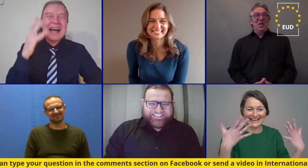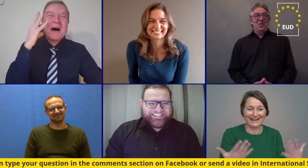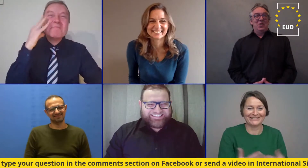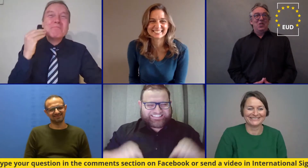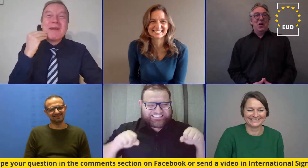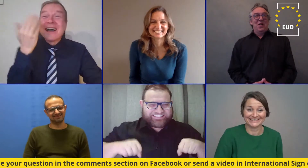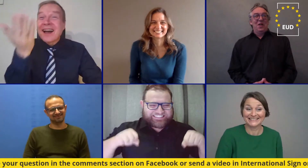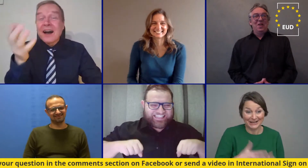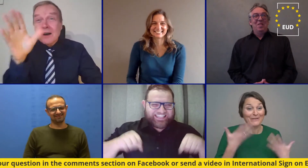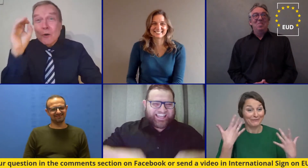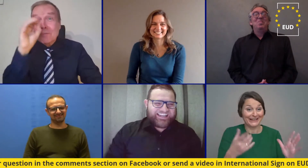international sign